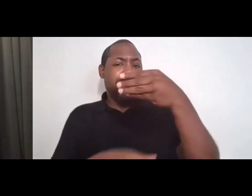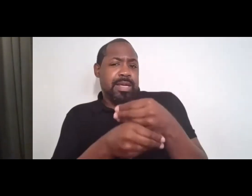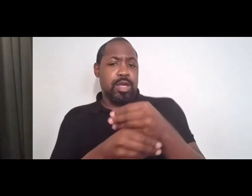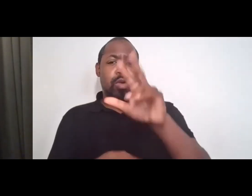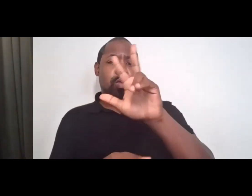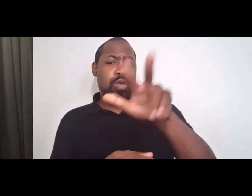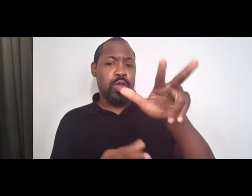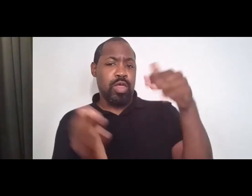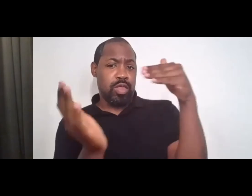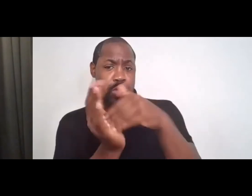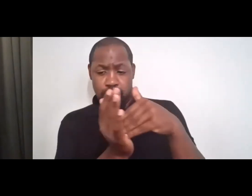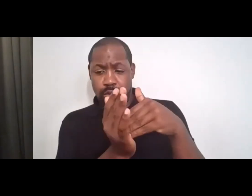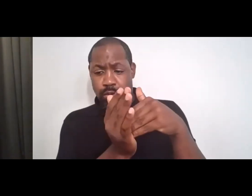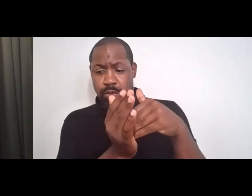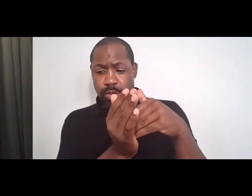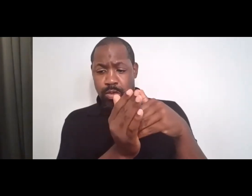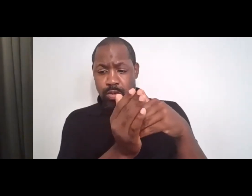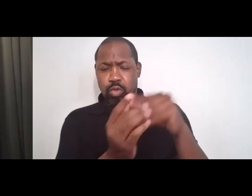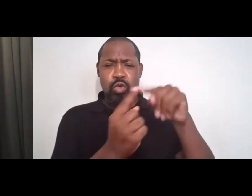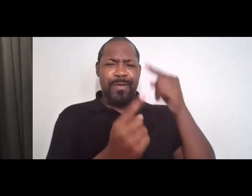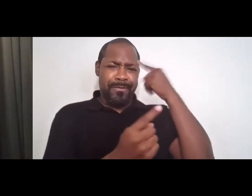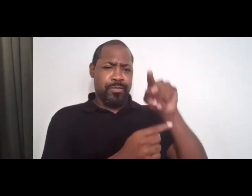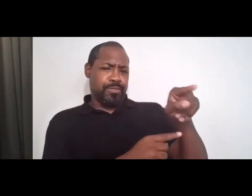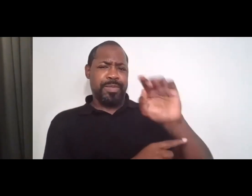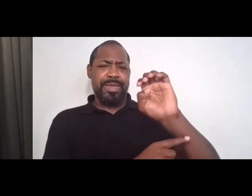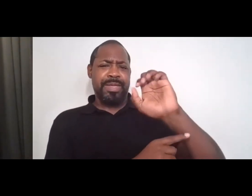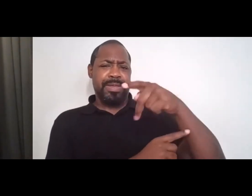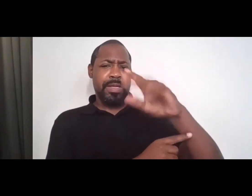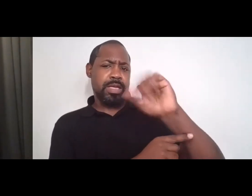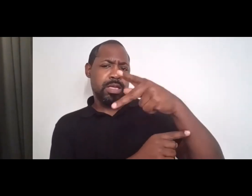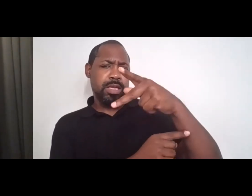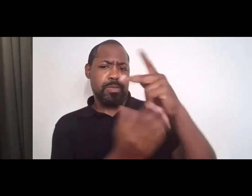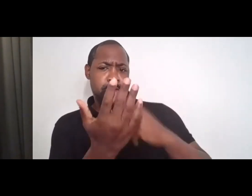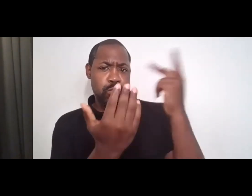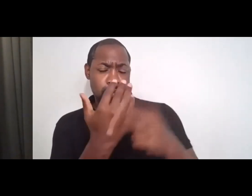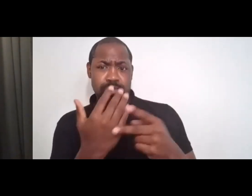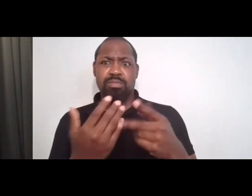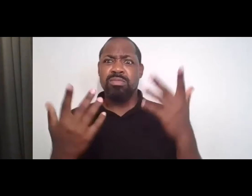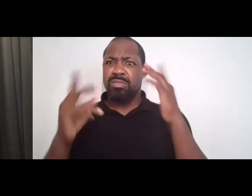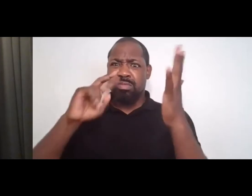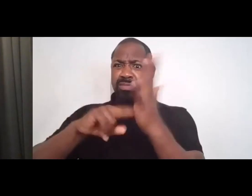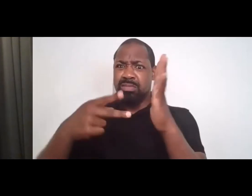in addition, we're going to be adding $33,000 for the EPCAP